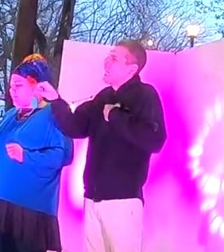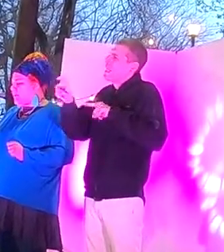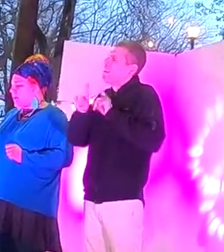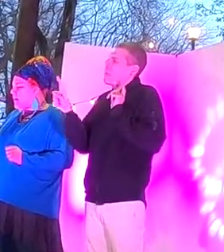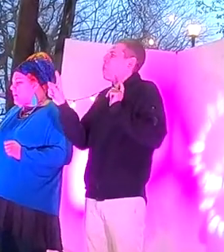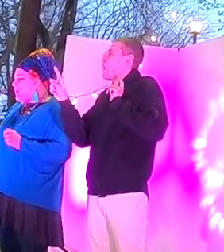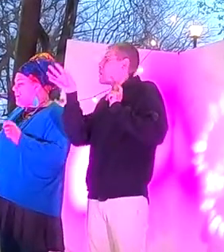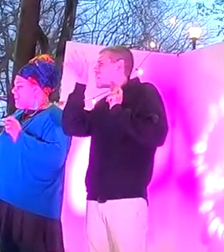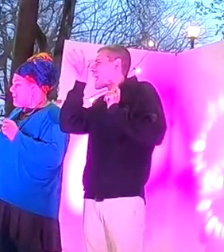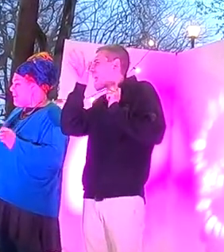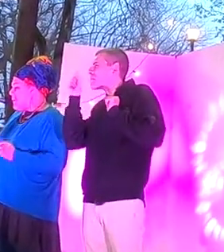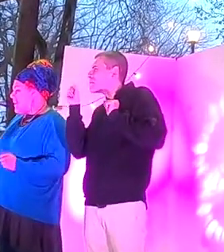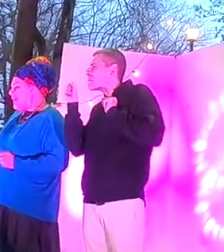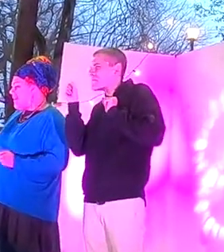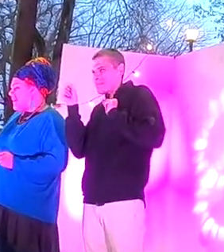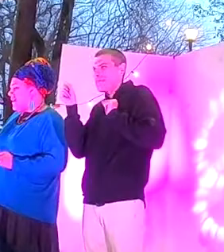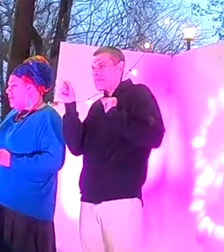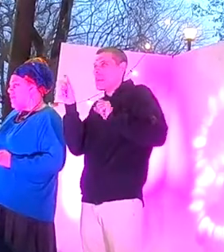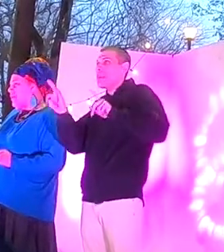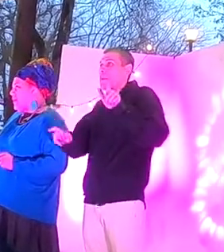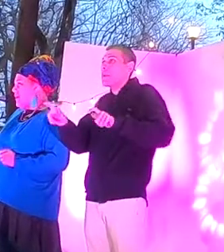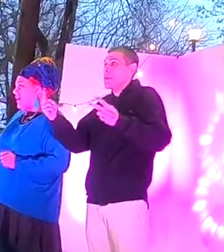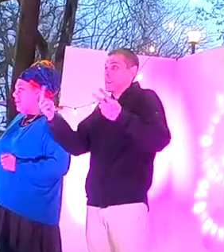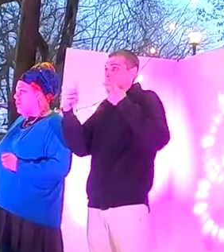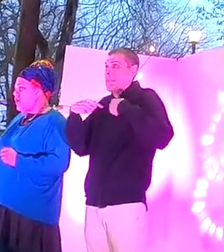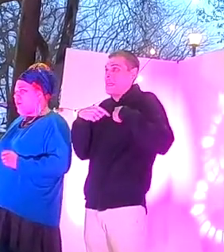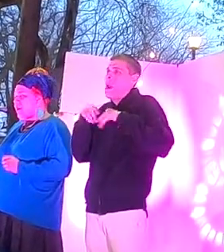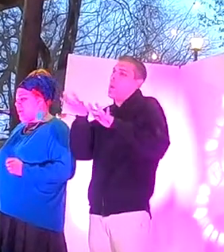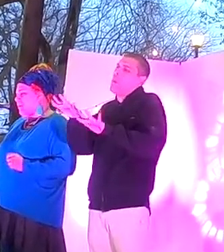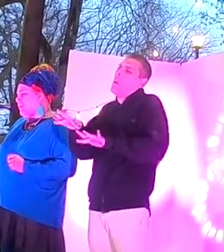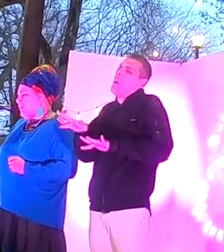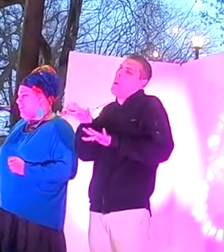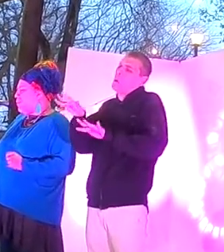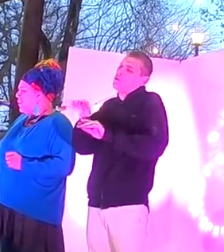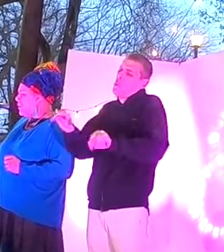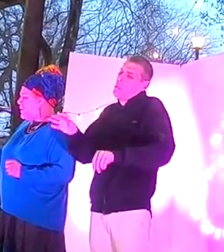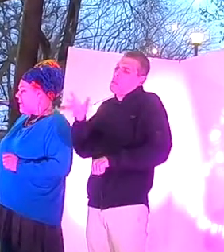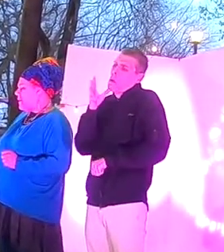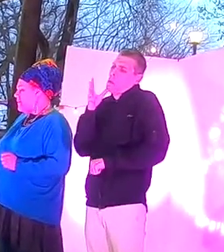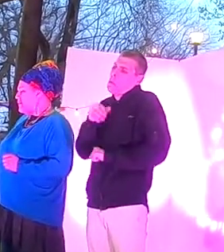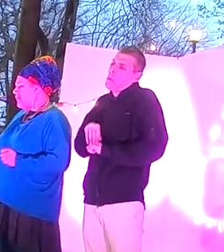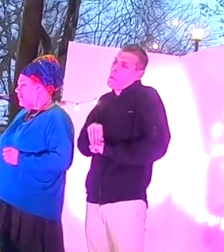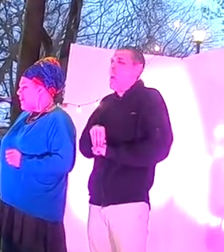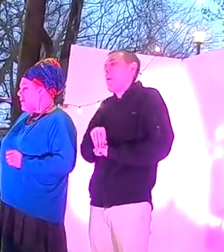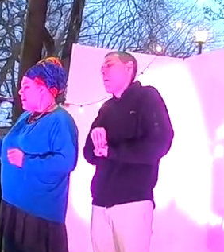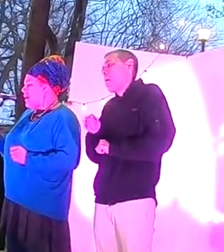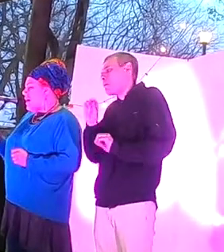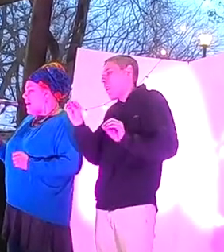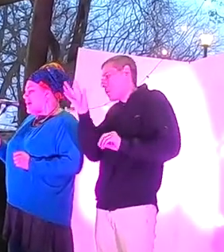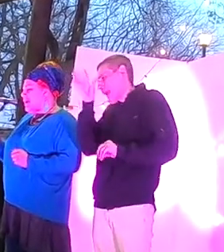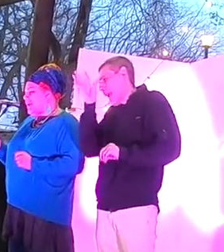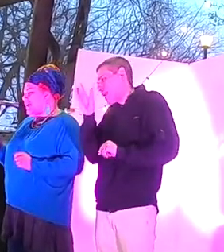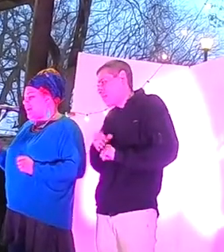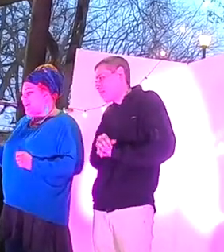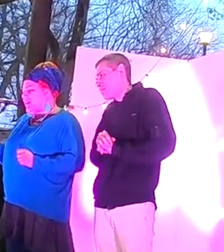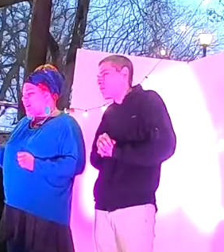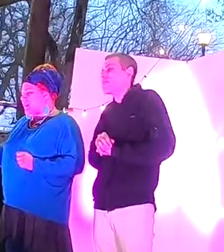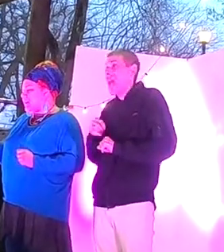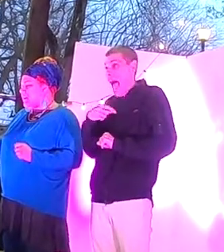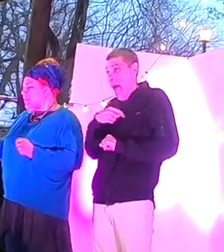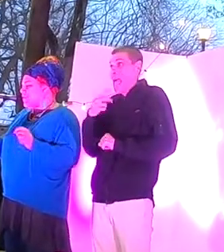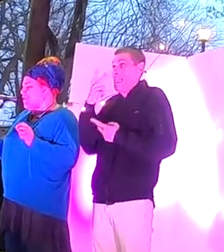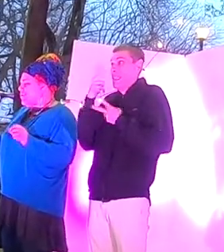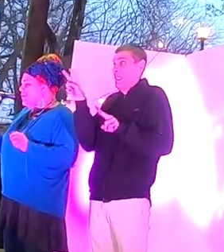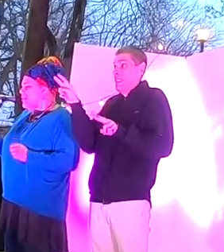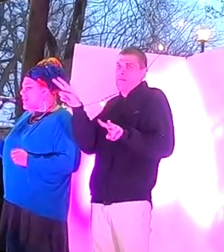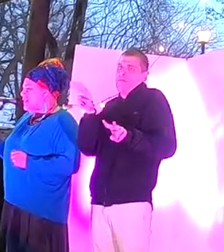daddy? People see me and they think, poor thing, no mom or no dad. I see people and